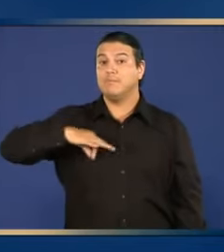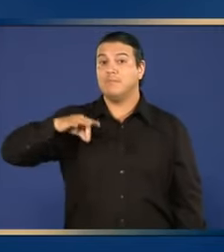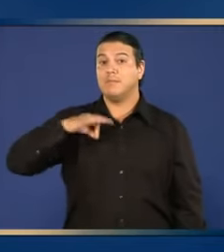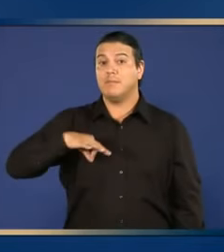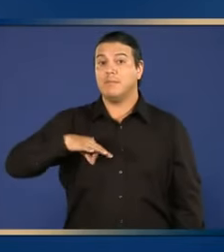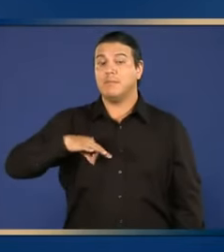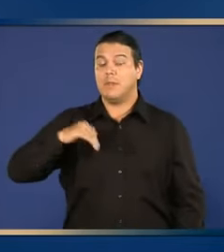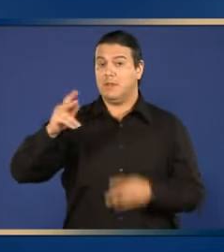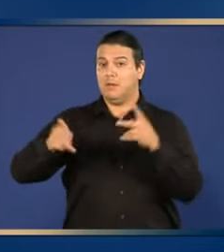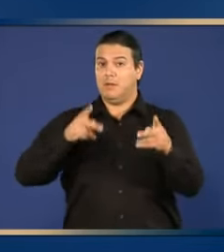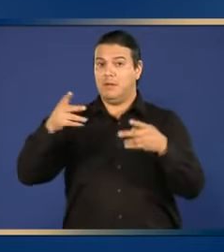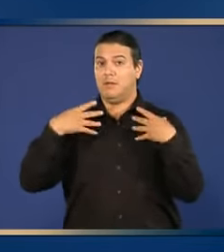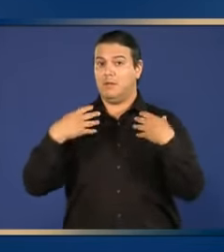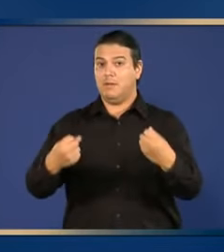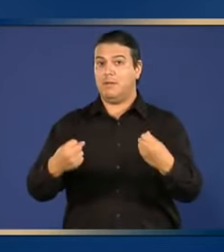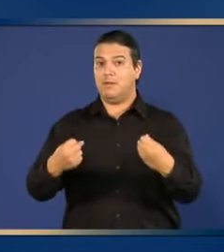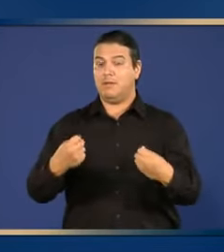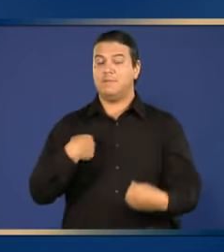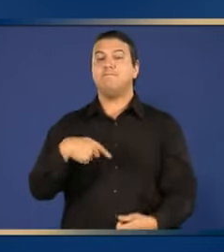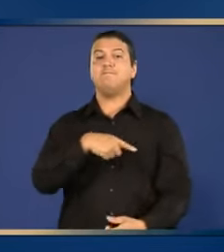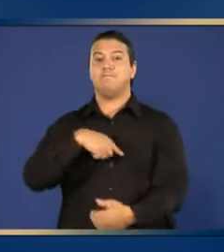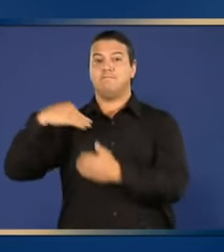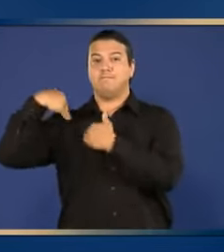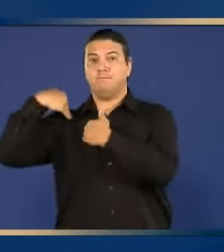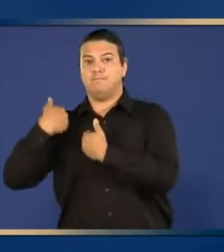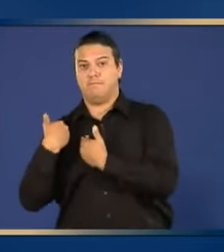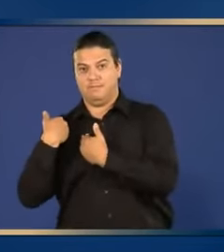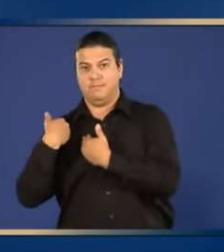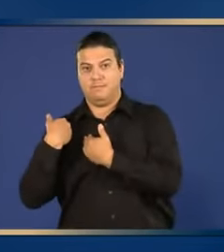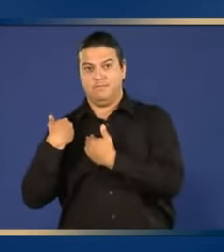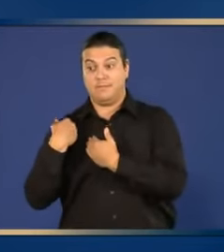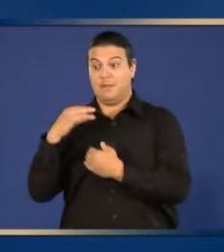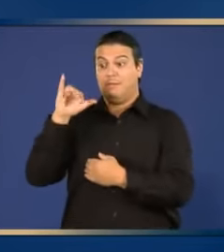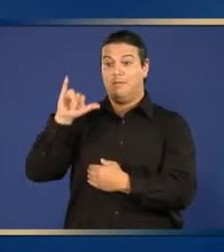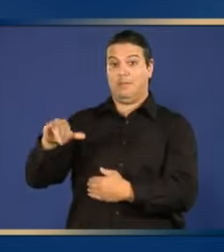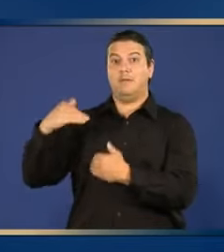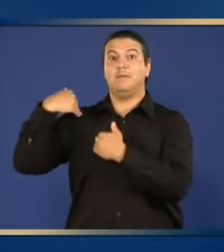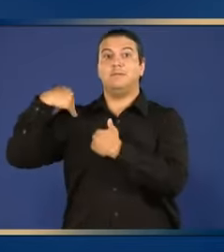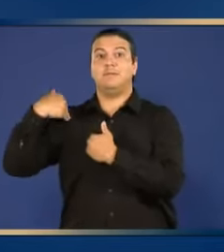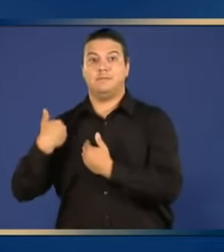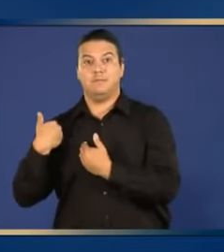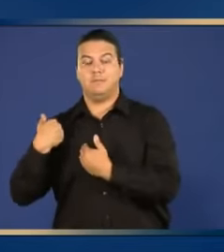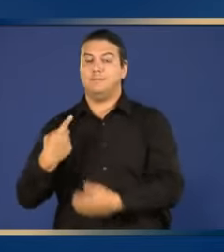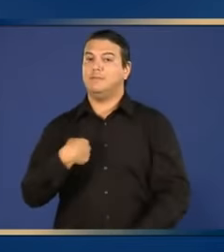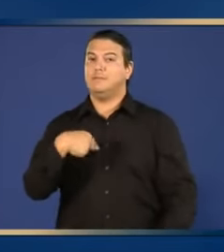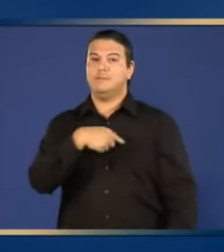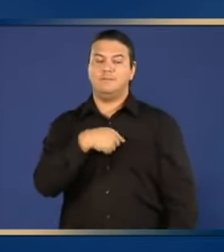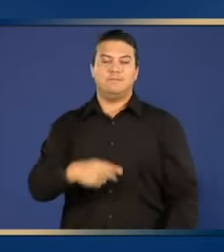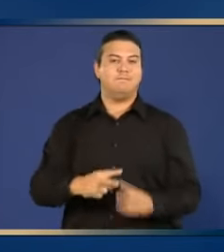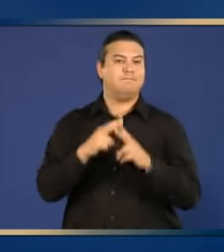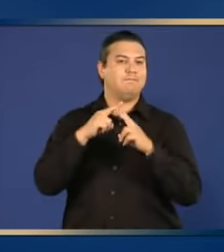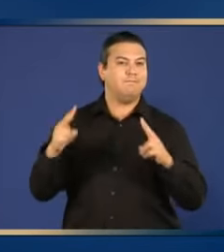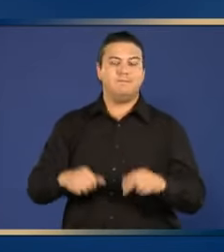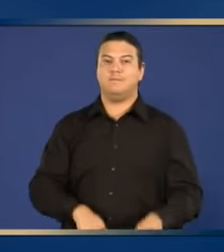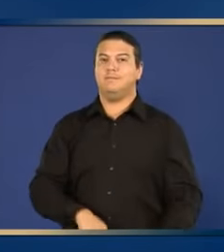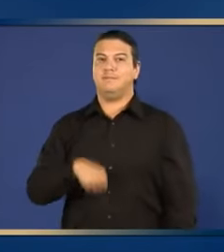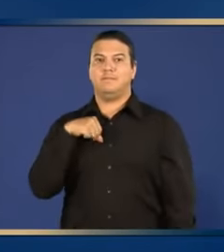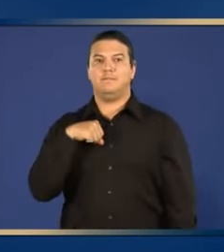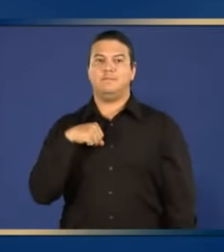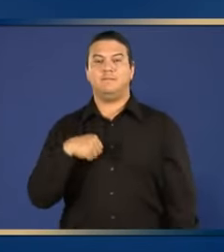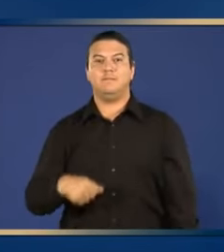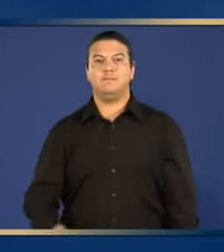Maintaining a high quality of public health is our job, and it is a job in which we take great pride.